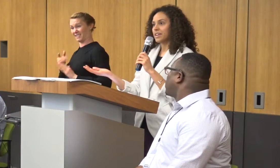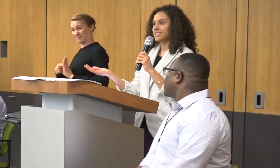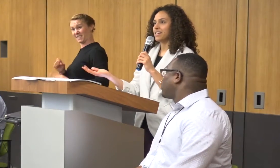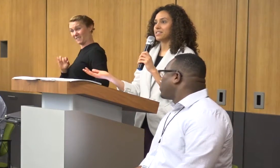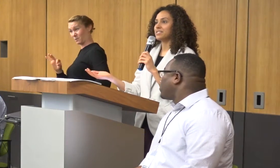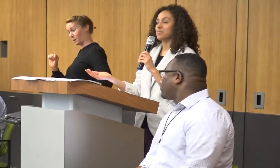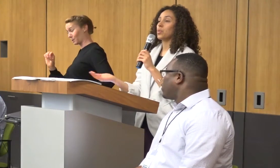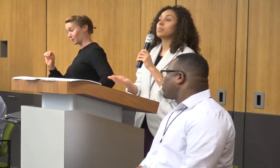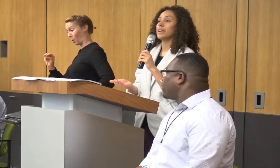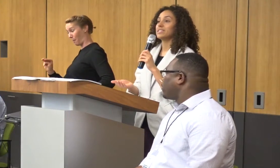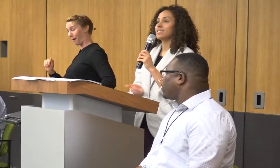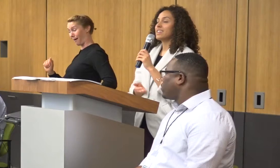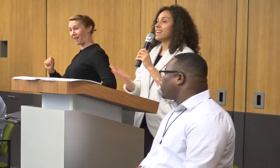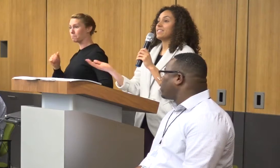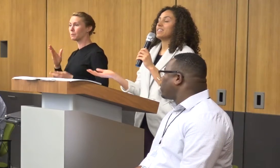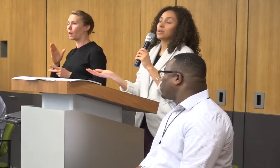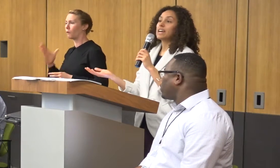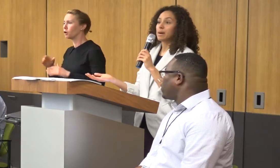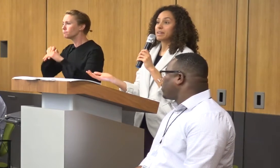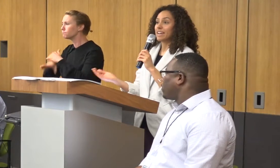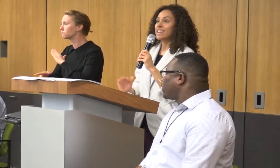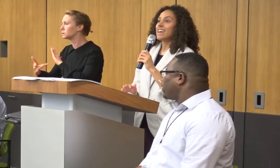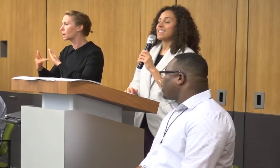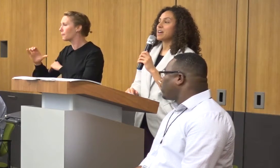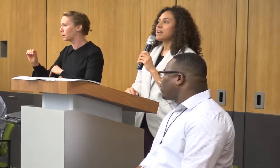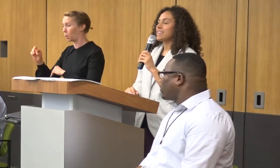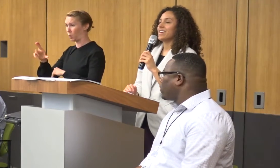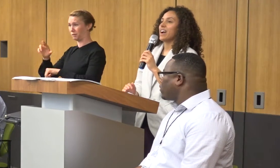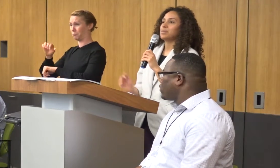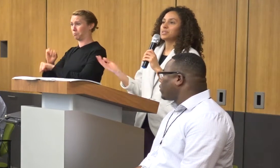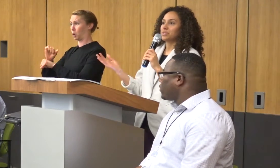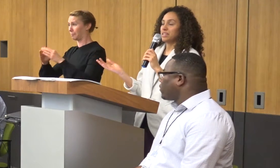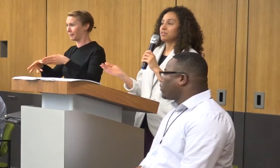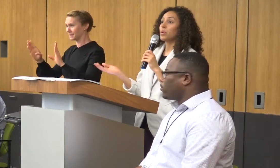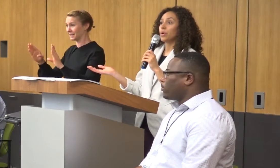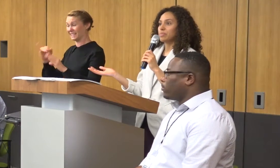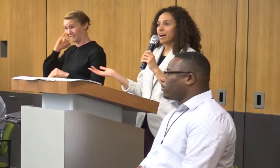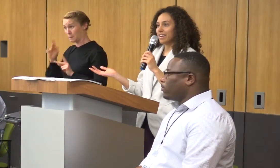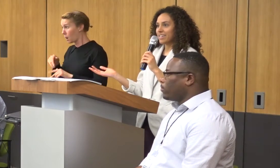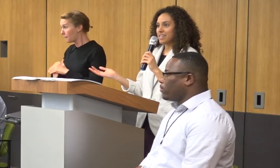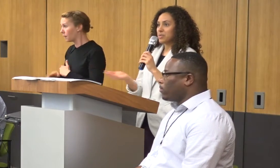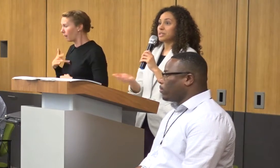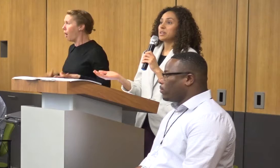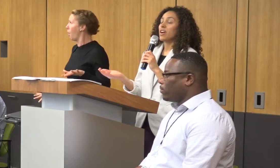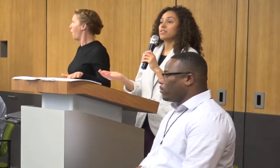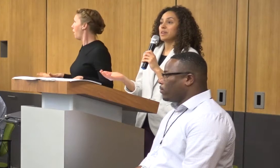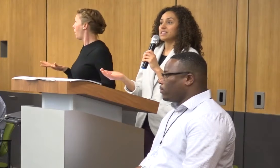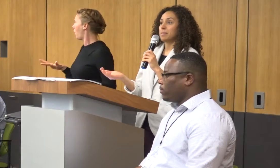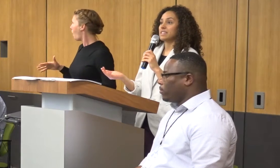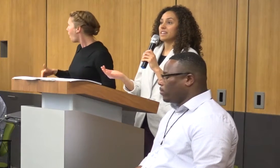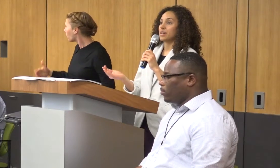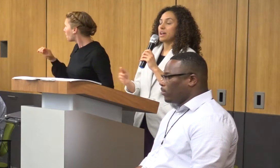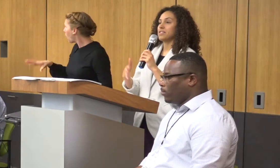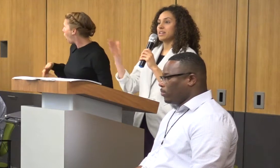set foot inside of a workplace, not even, or a tech company, and they come in and they're absolutely floored by, you know, what is being offered